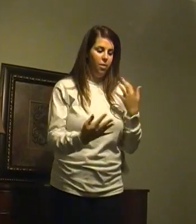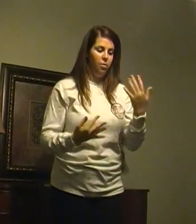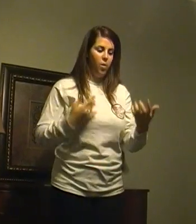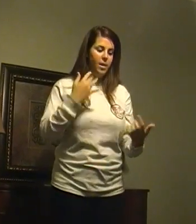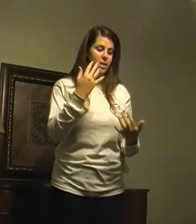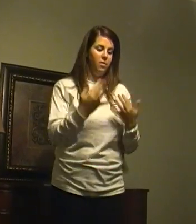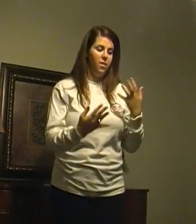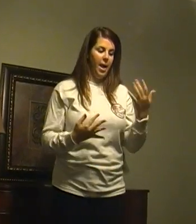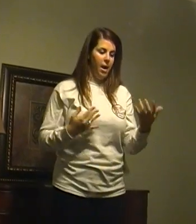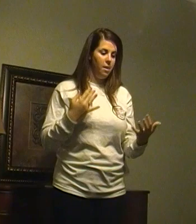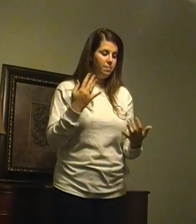a forest fire.